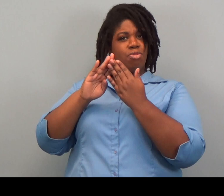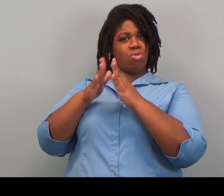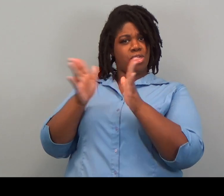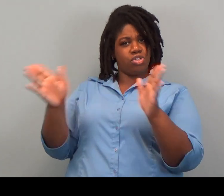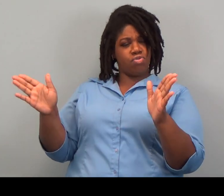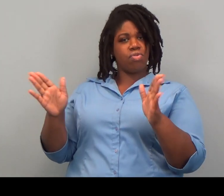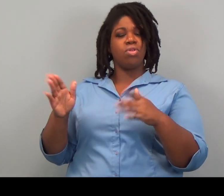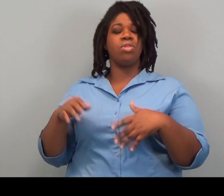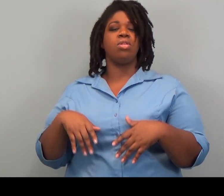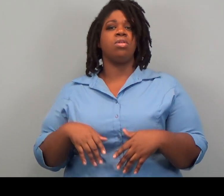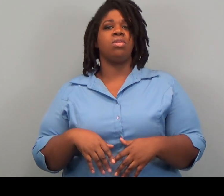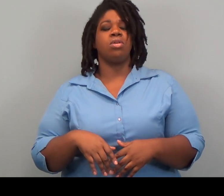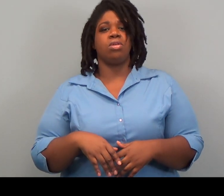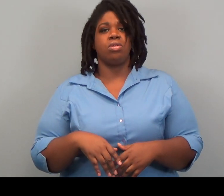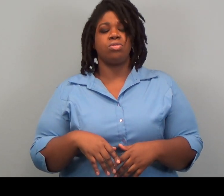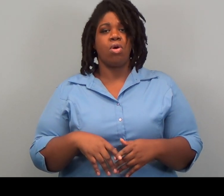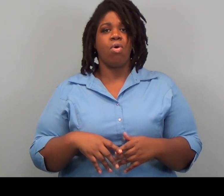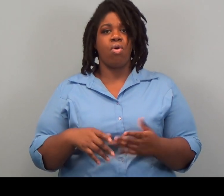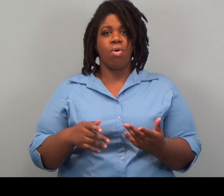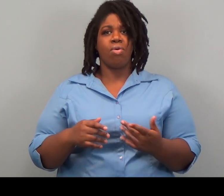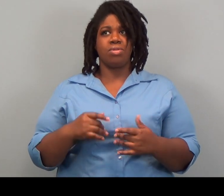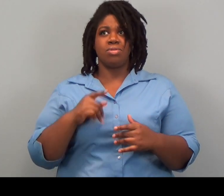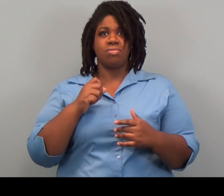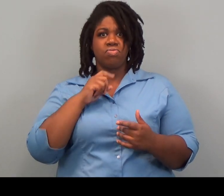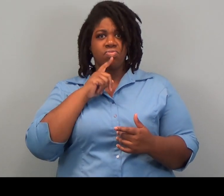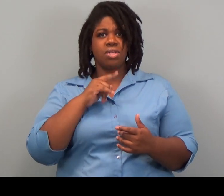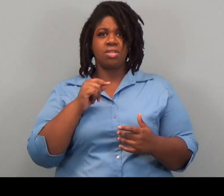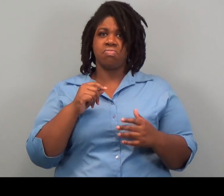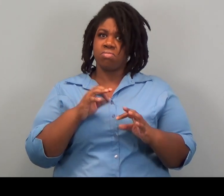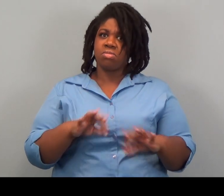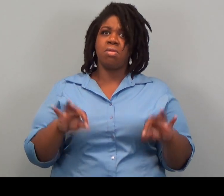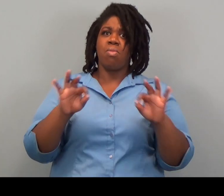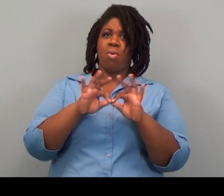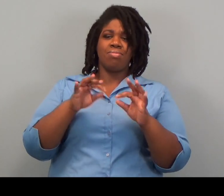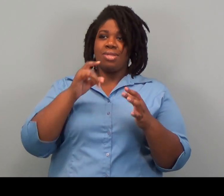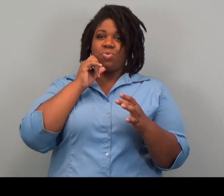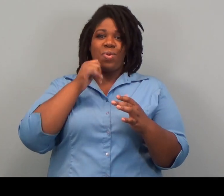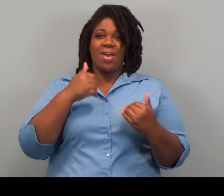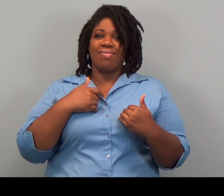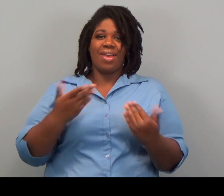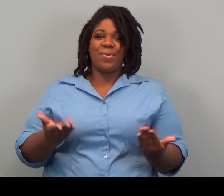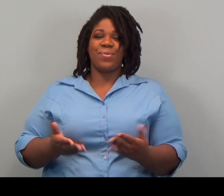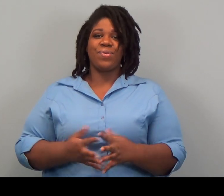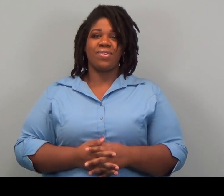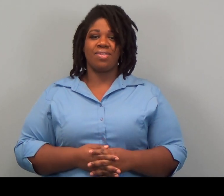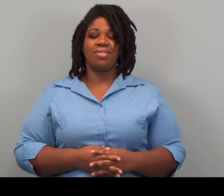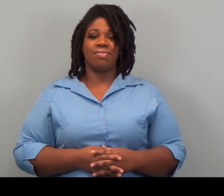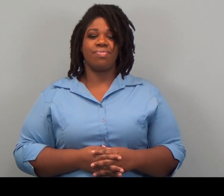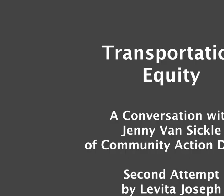design that, we should roll that out very soon. It's a big deal because it doesn't exist here.